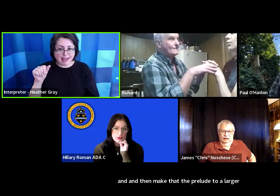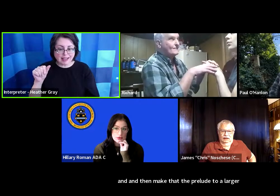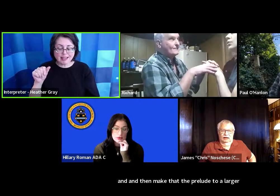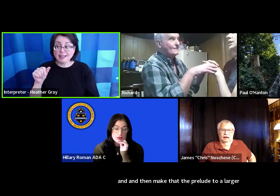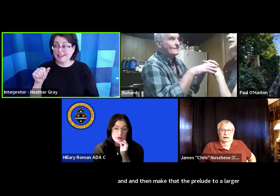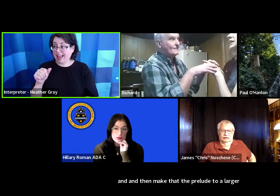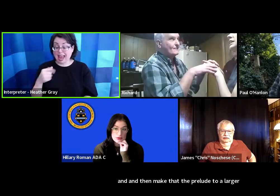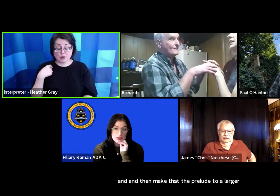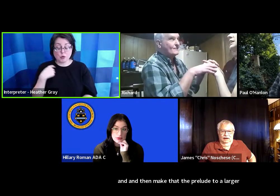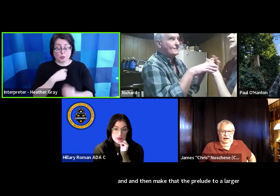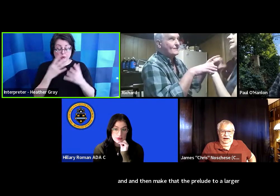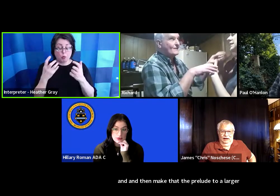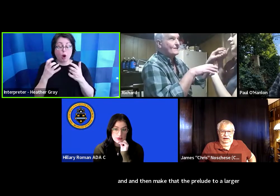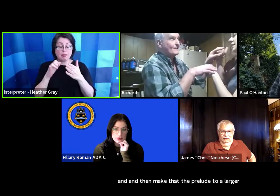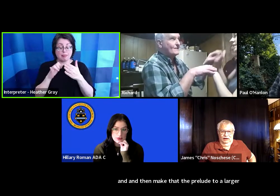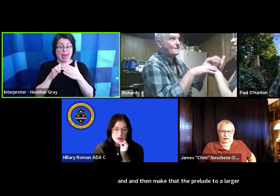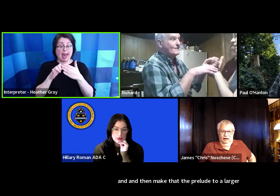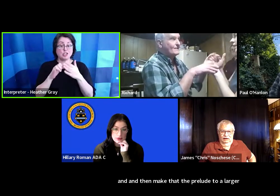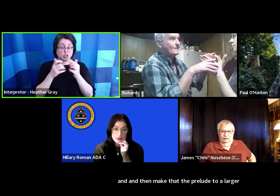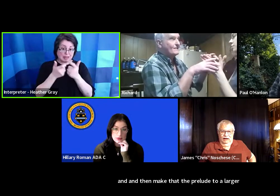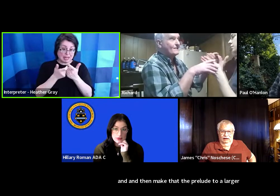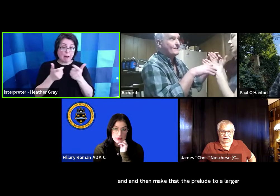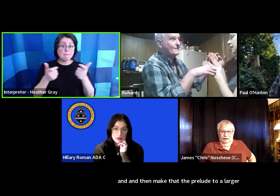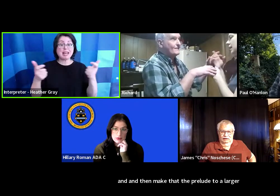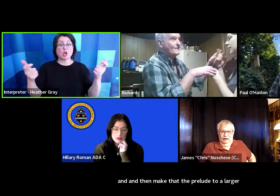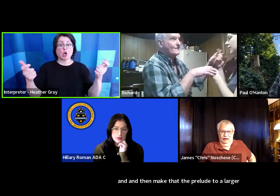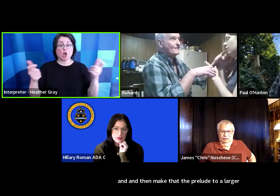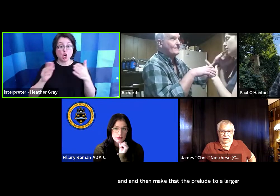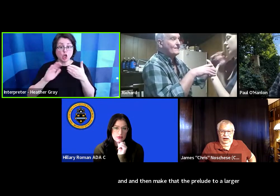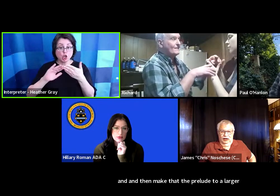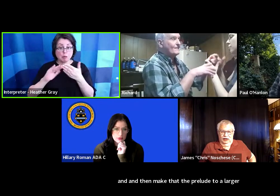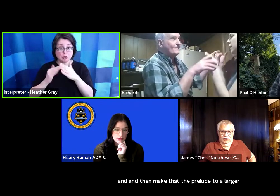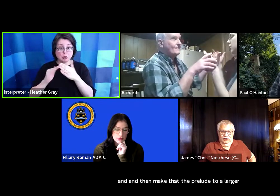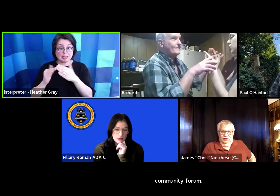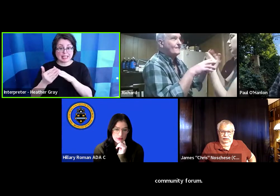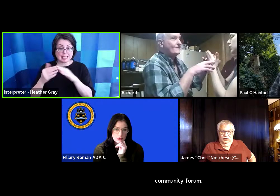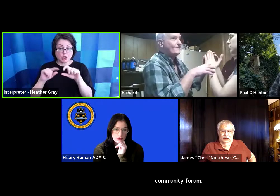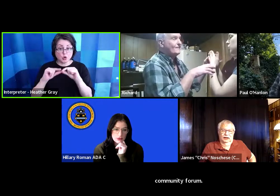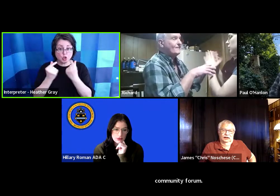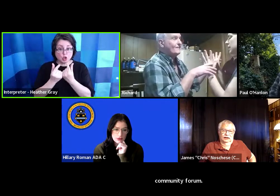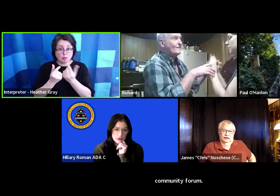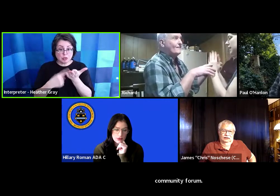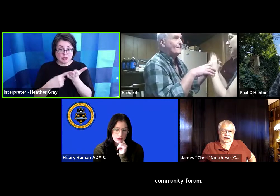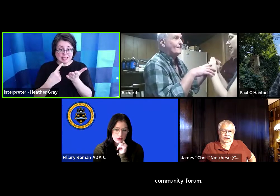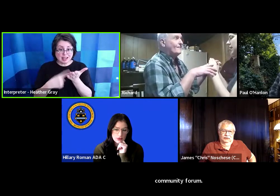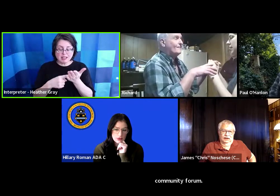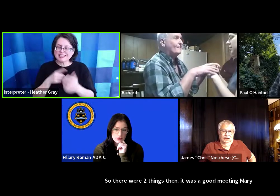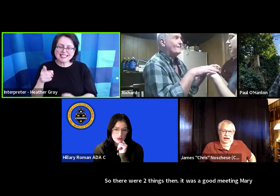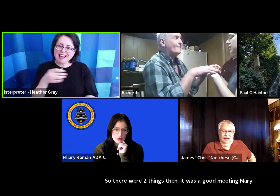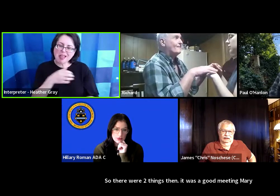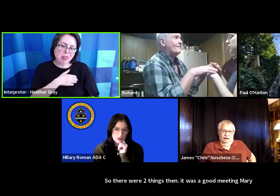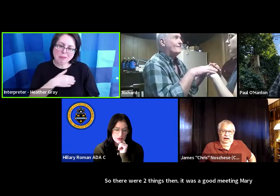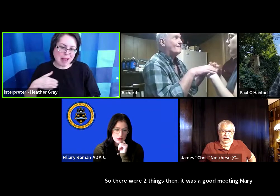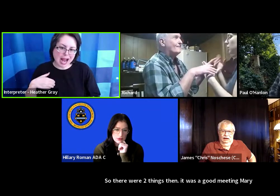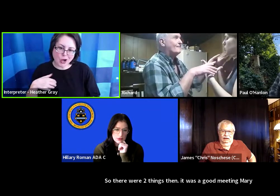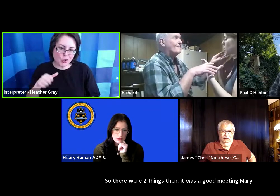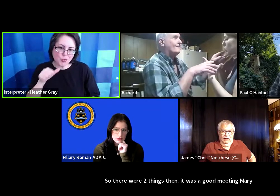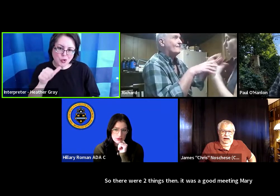community forum. So there were 2 things then. It was a good meeting. Mayor Gainey was not there, but we met